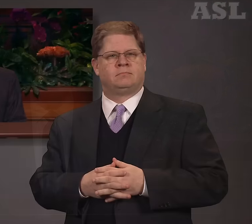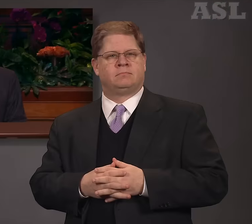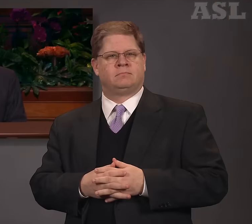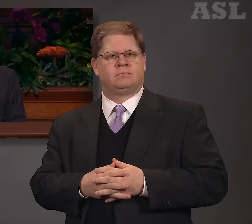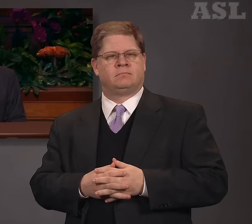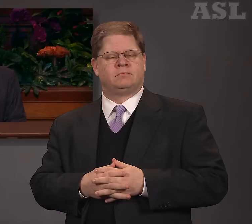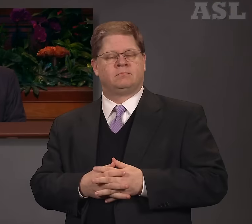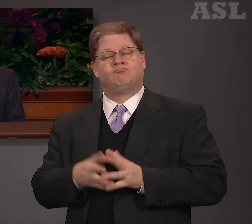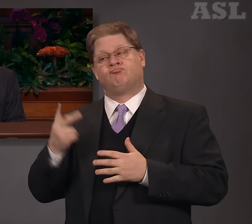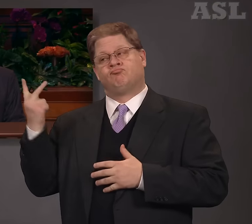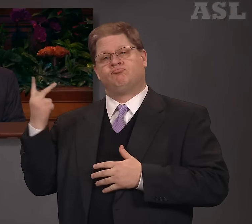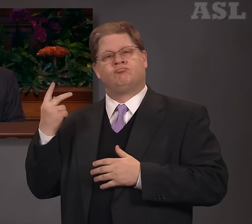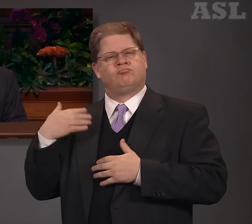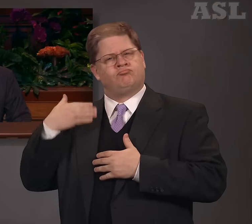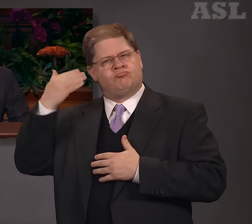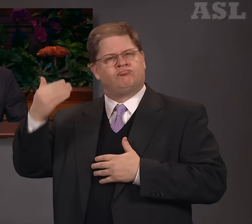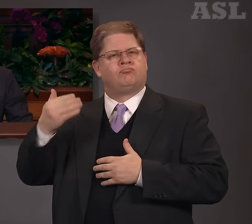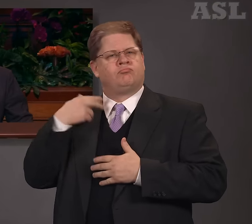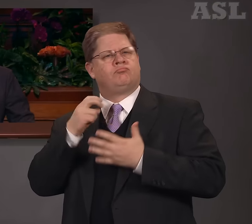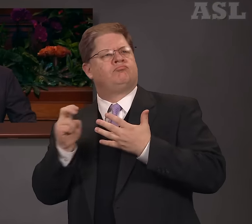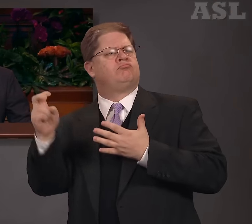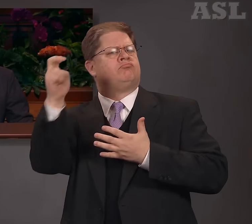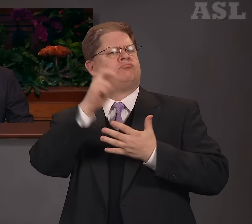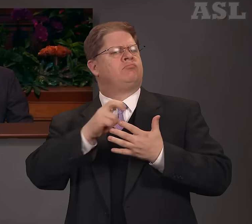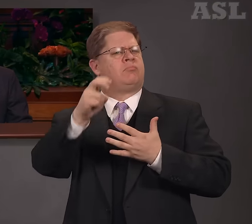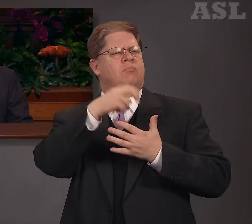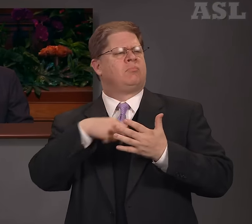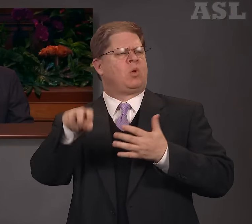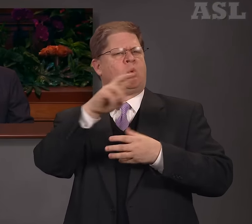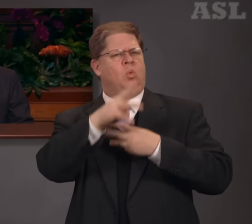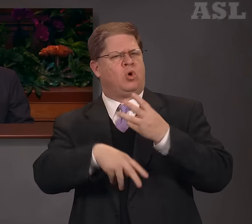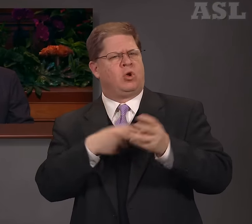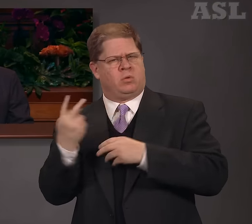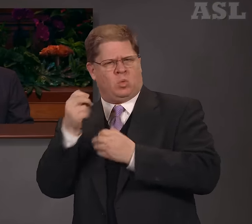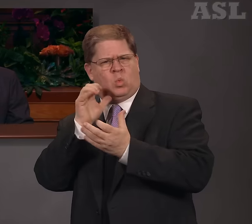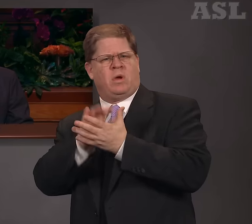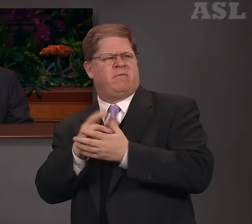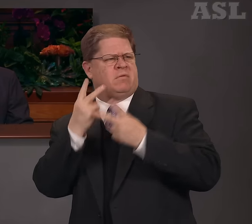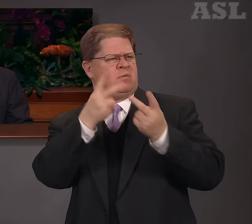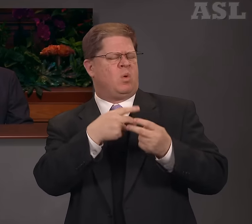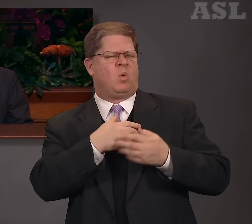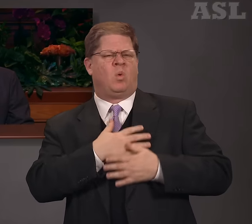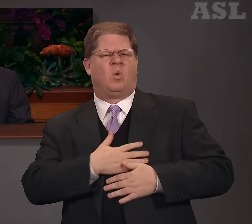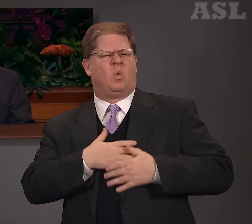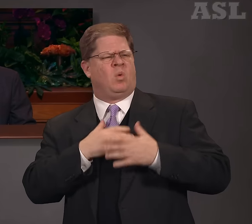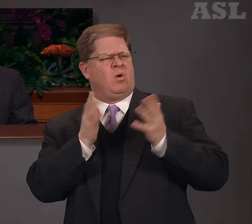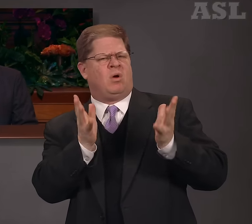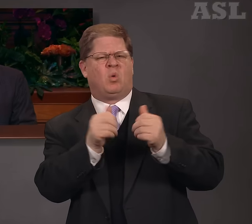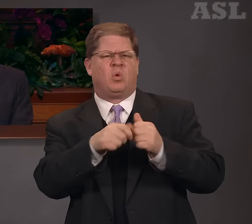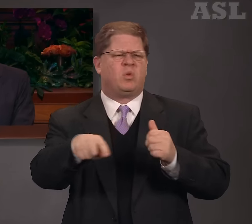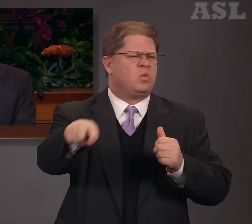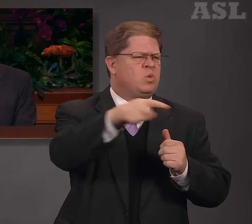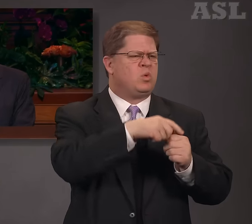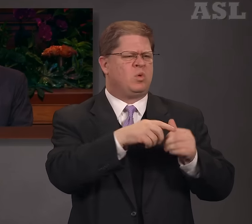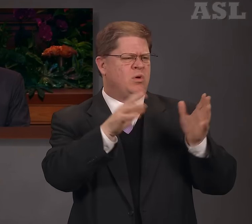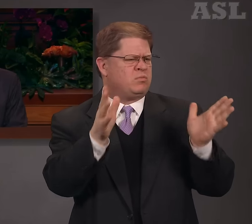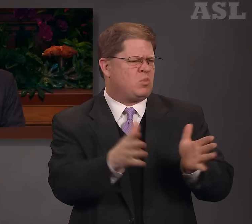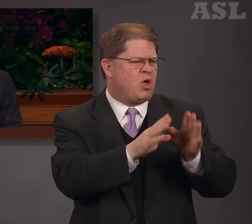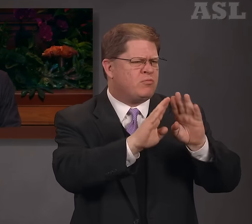As Lisa and I travel on assignment throughout the world, we relish the privilege of meeting you in congregations large and